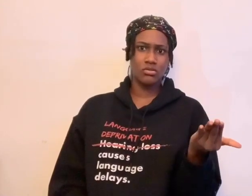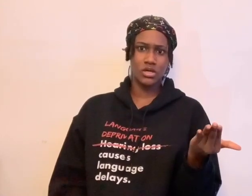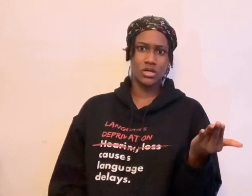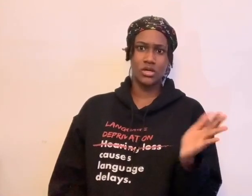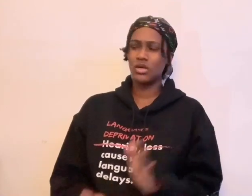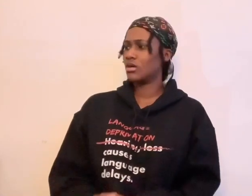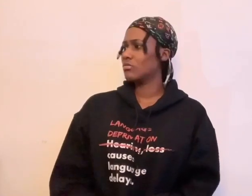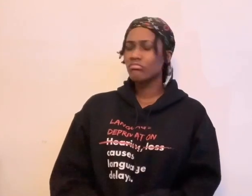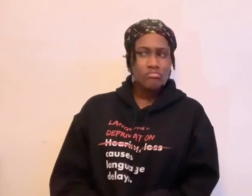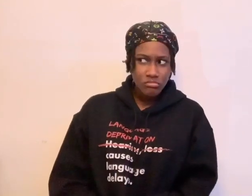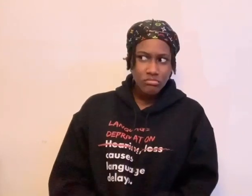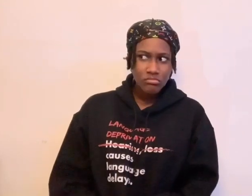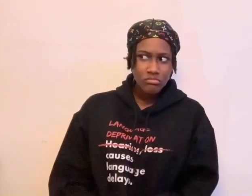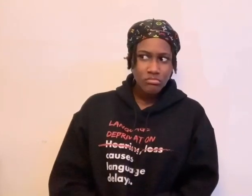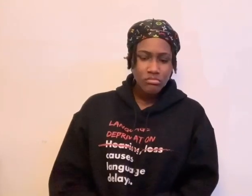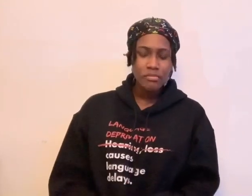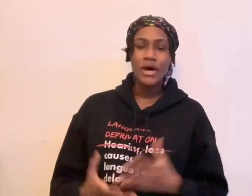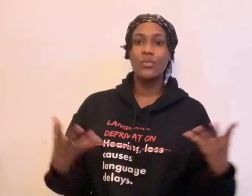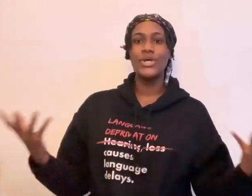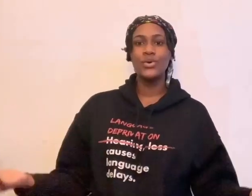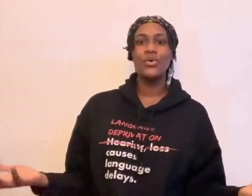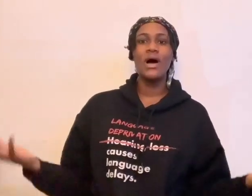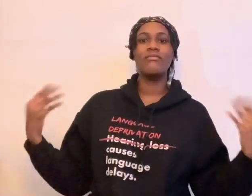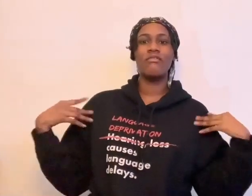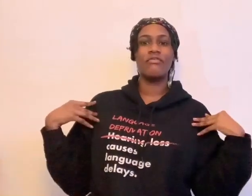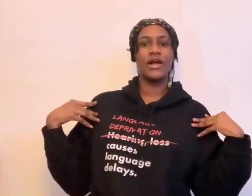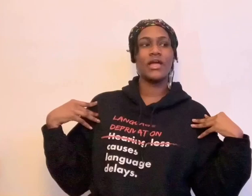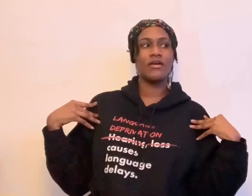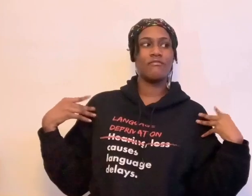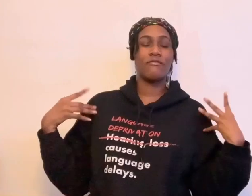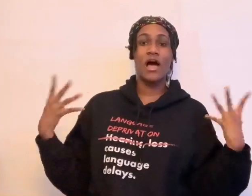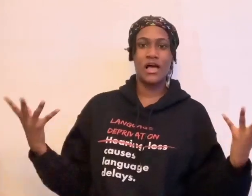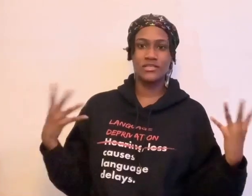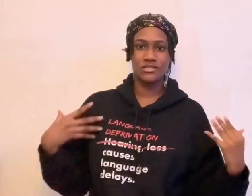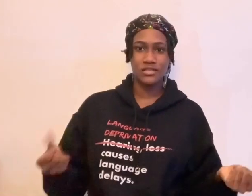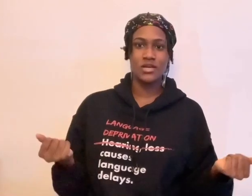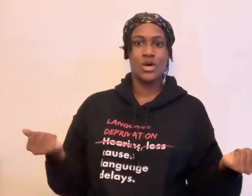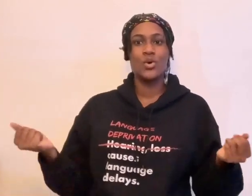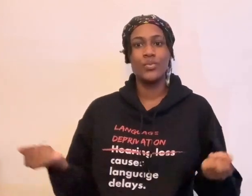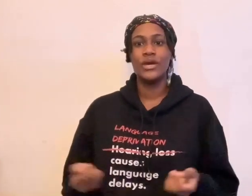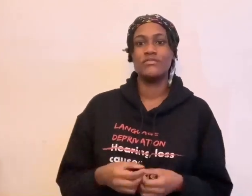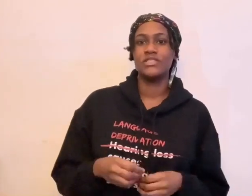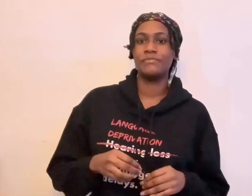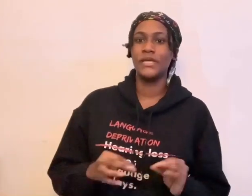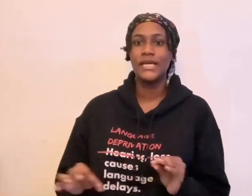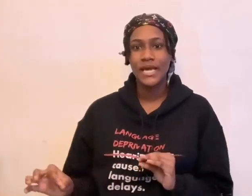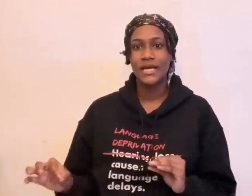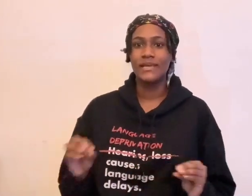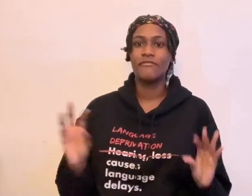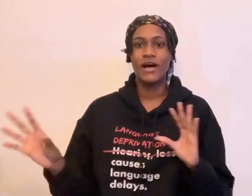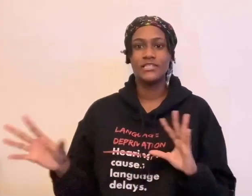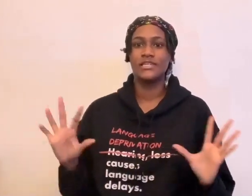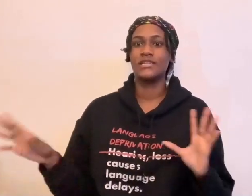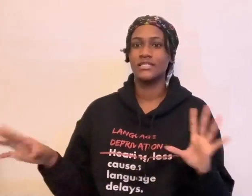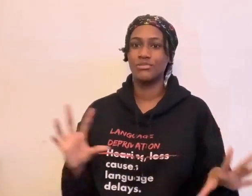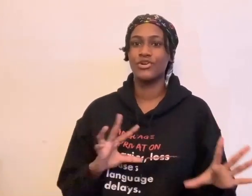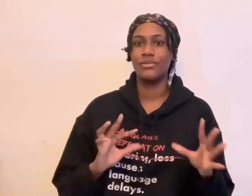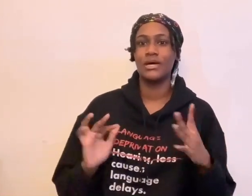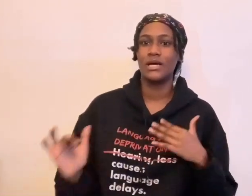lie. But we do have a very fast way of speaking, like faster than some Caribbean